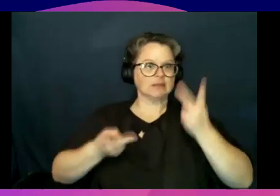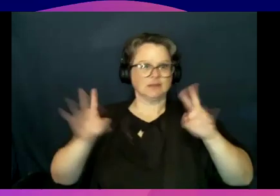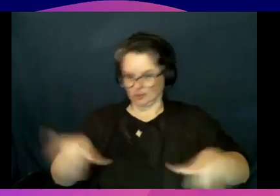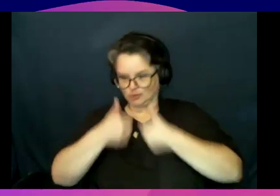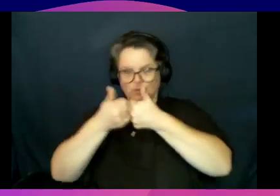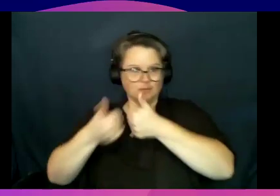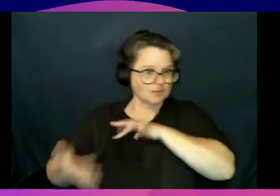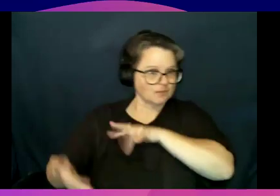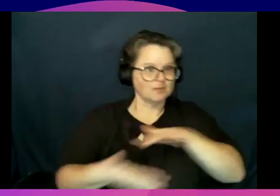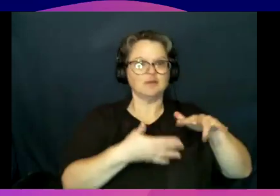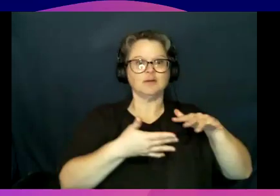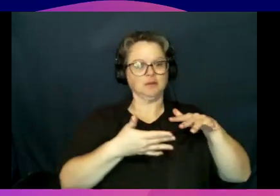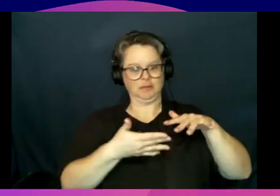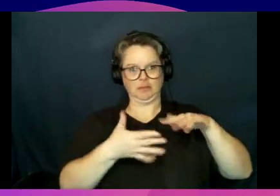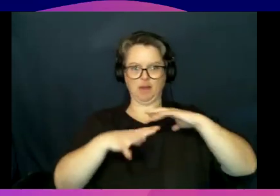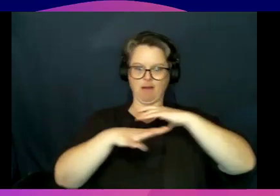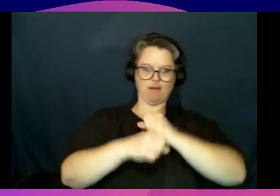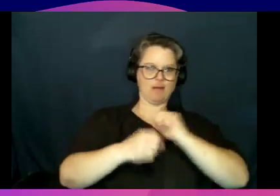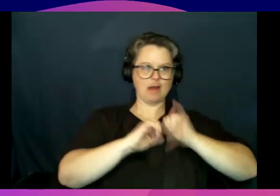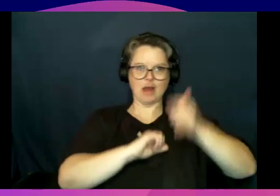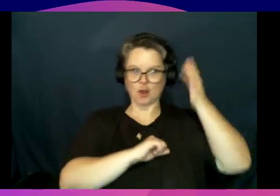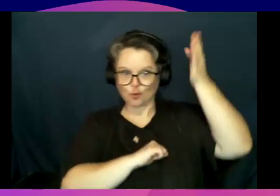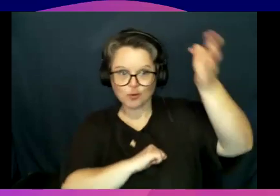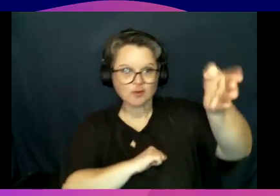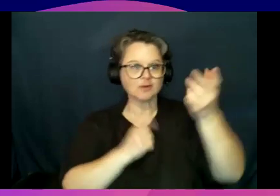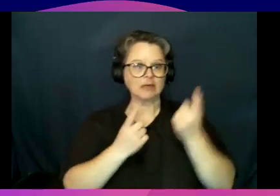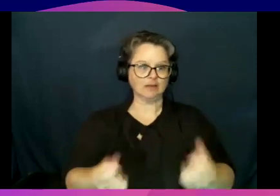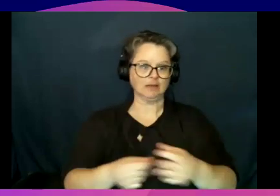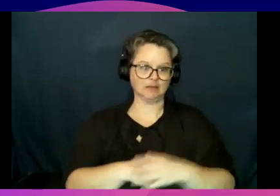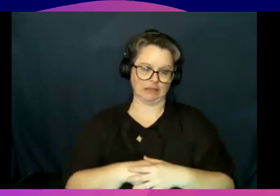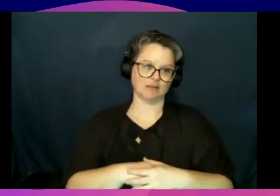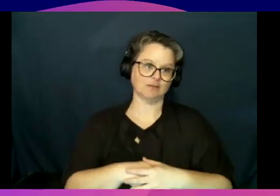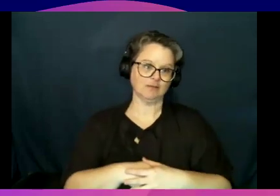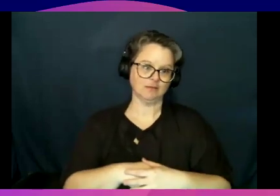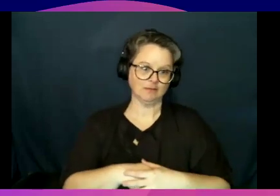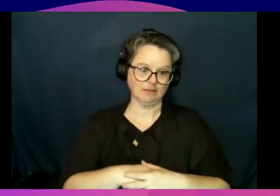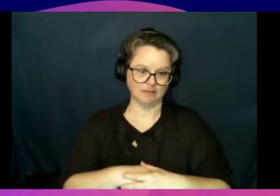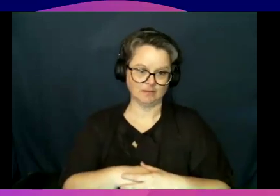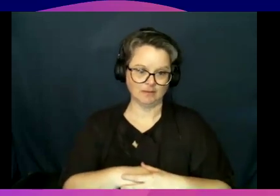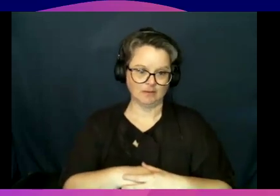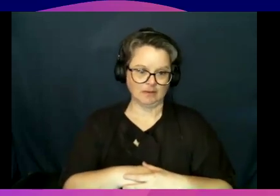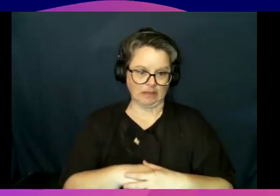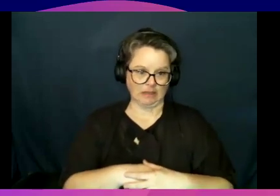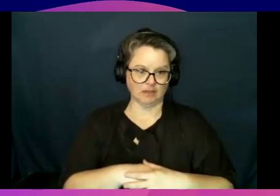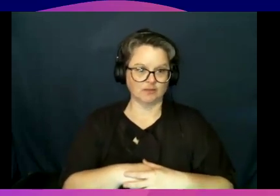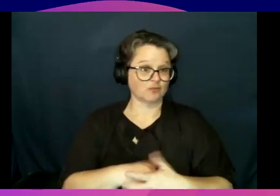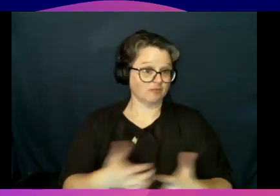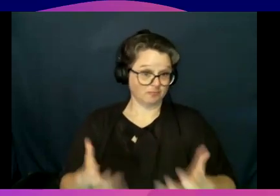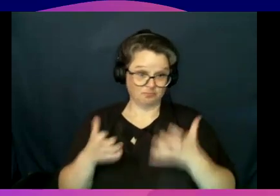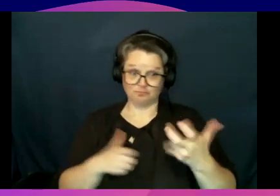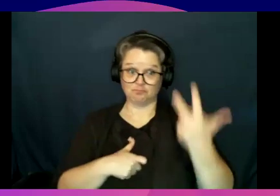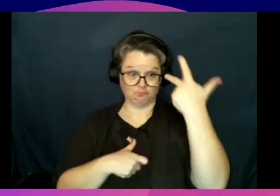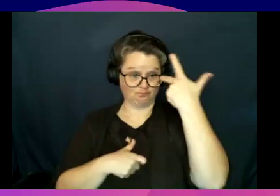So I'll welcome all of us to be on camera. And we'll transition now into the